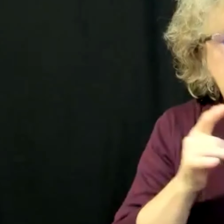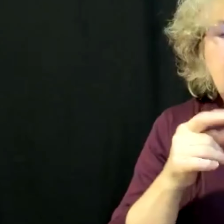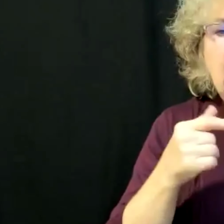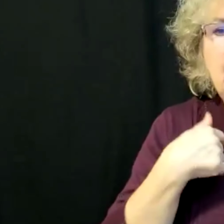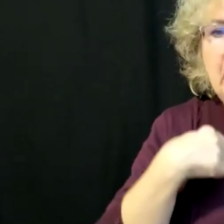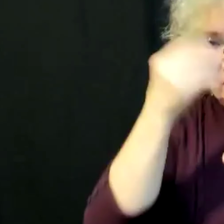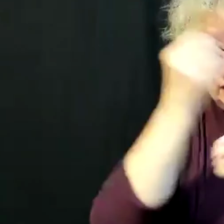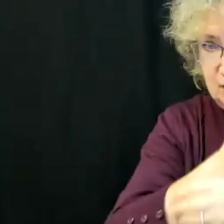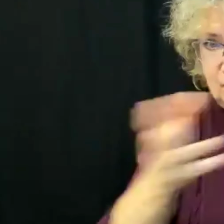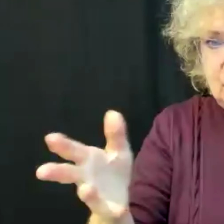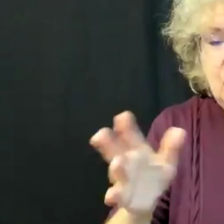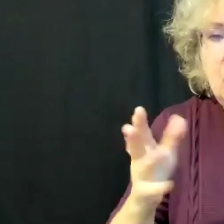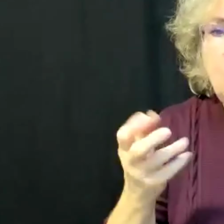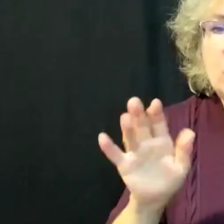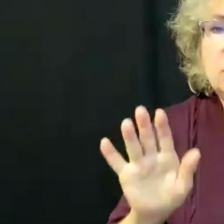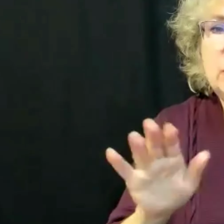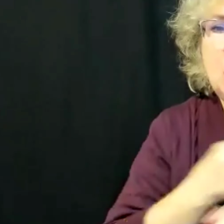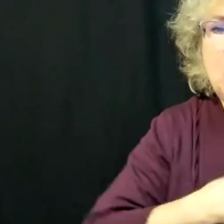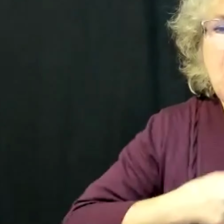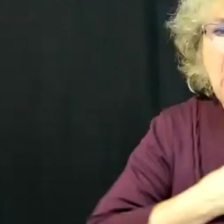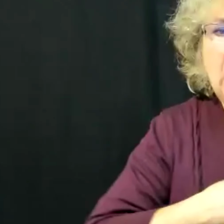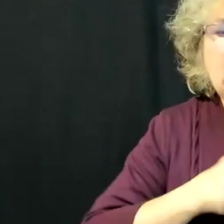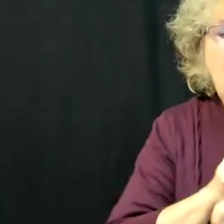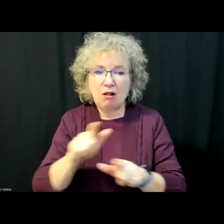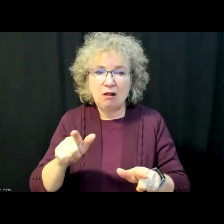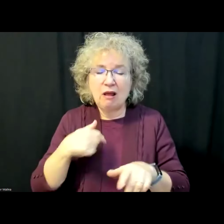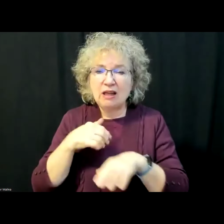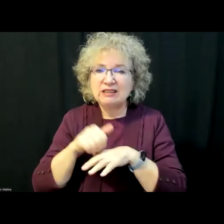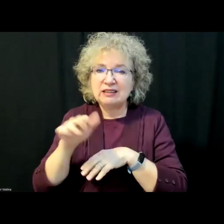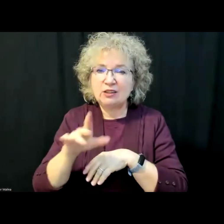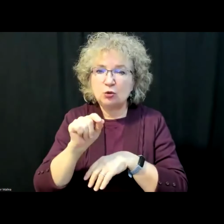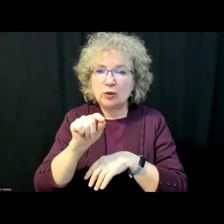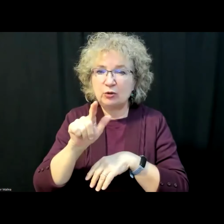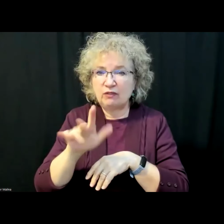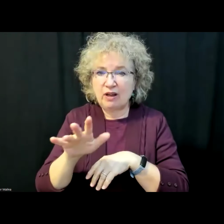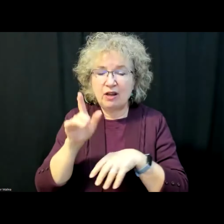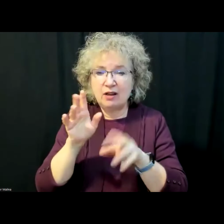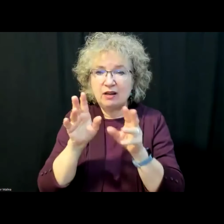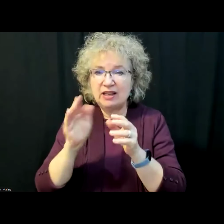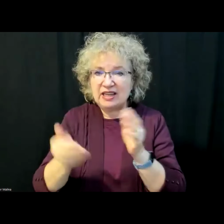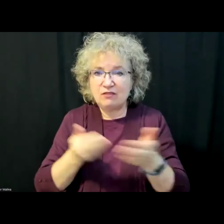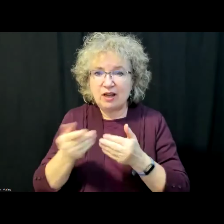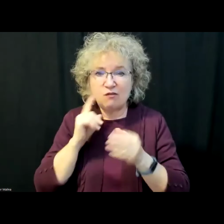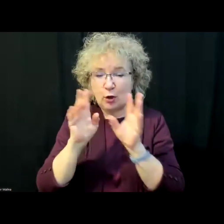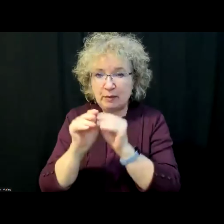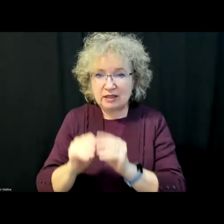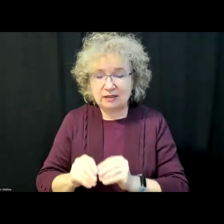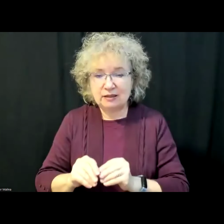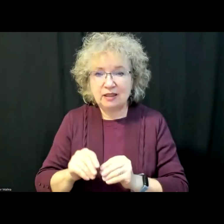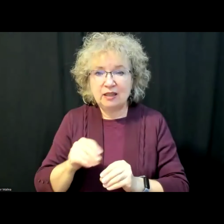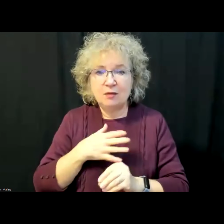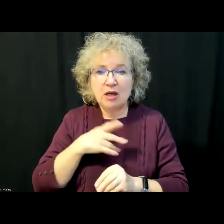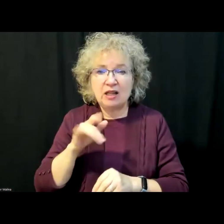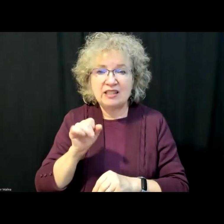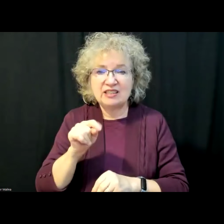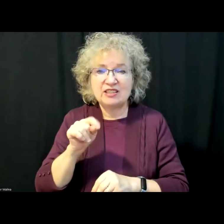information out I wanted to apologize to you all I sent out 2025 invites for the meetings, and my listserv went a little crazy.